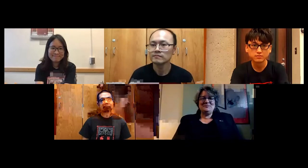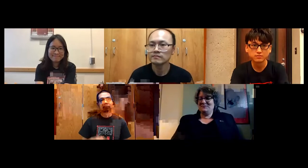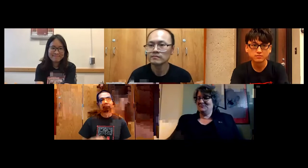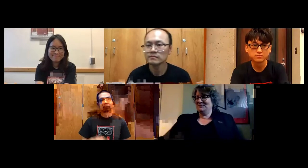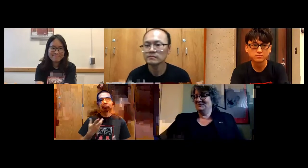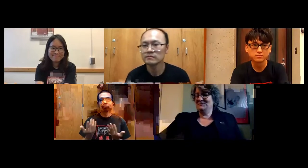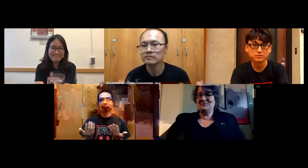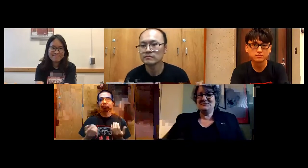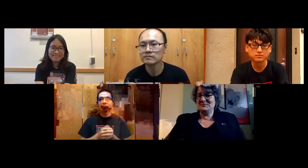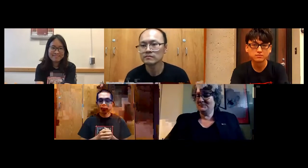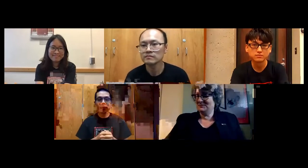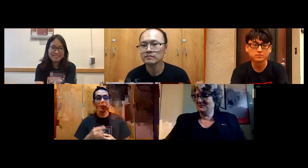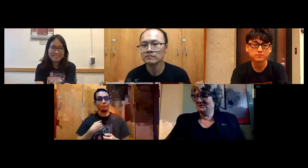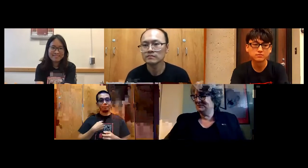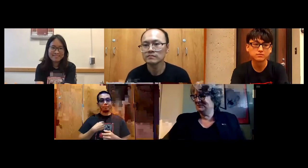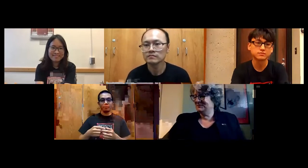your own identity?